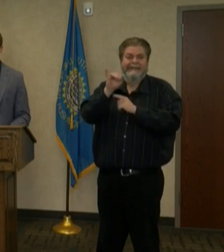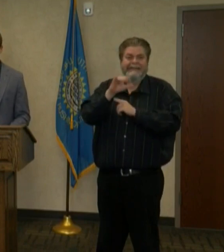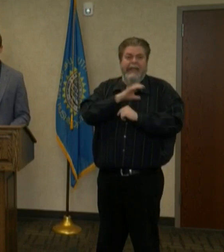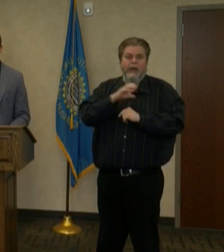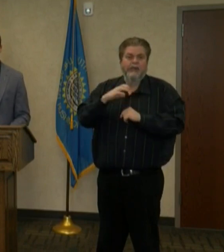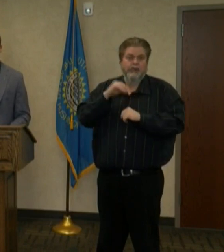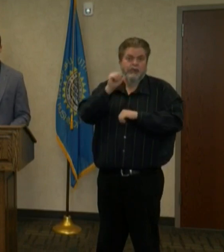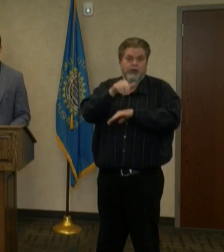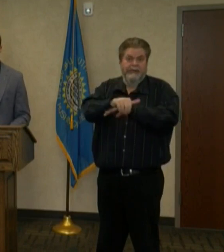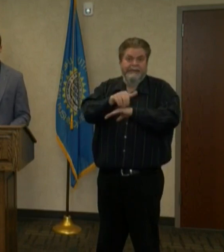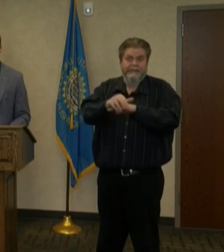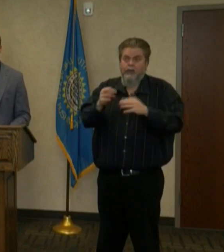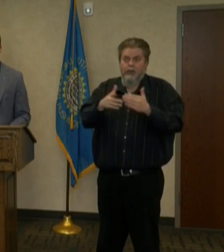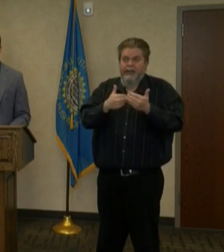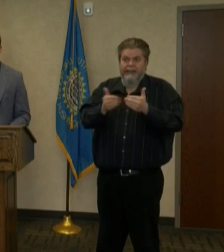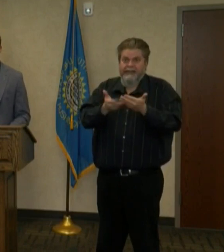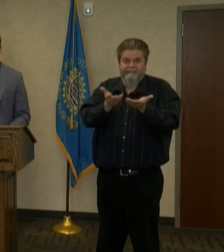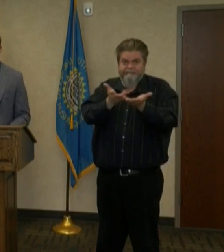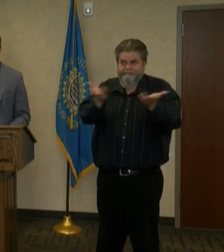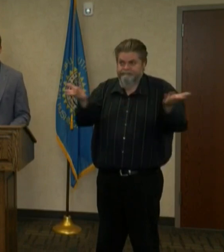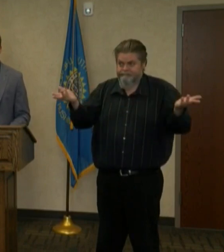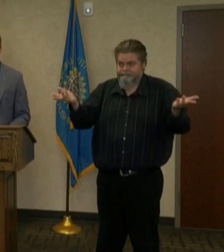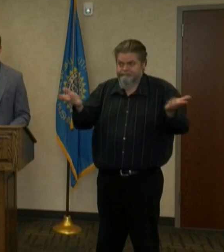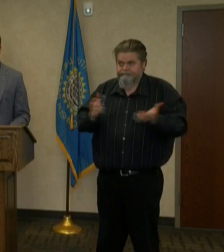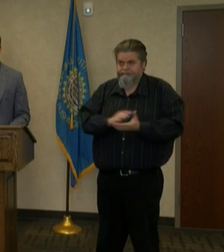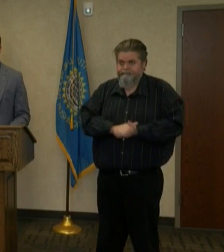other topics.